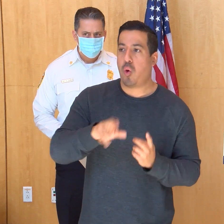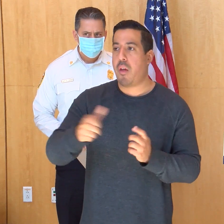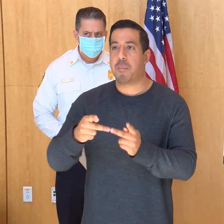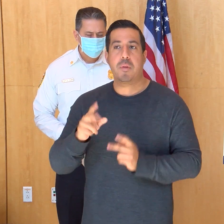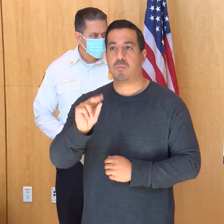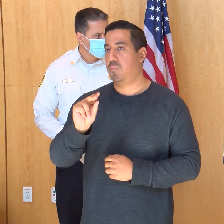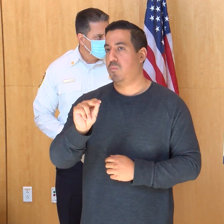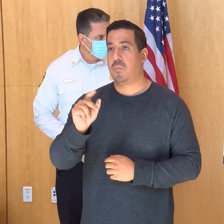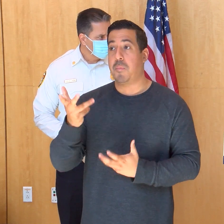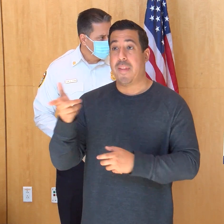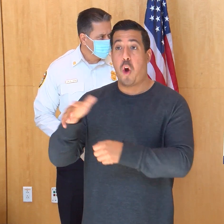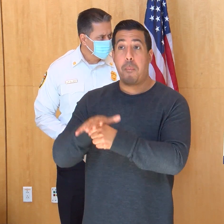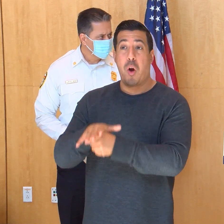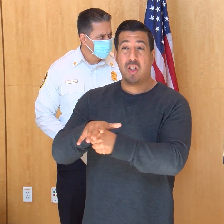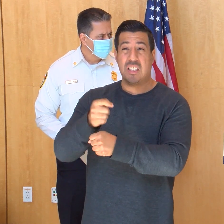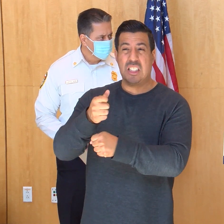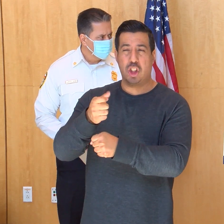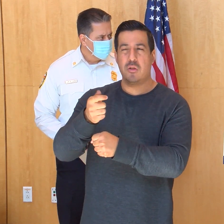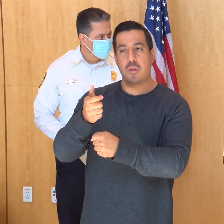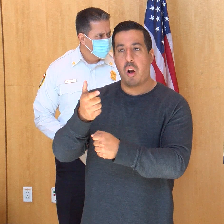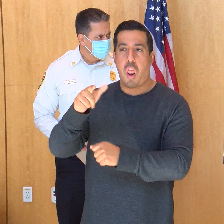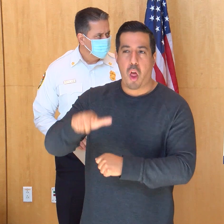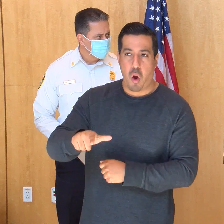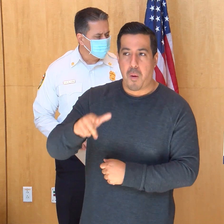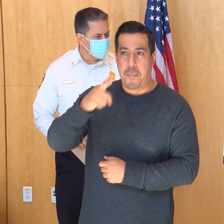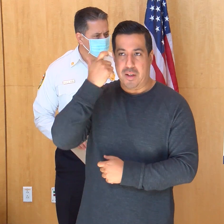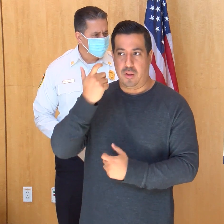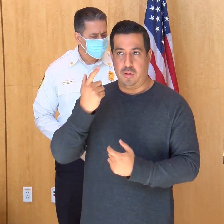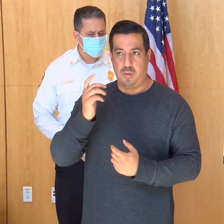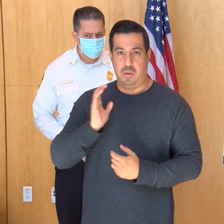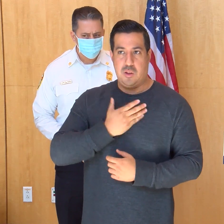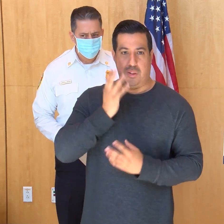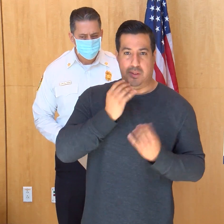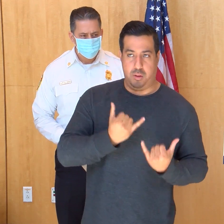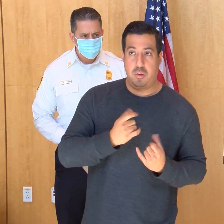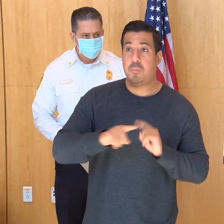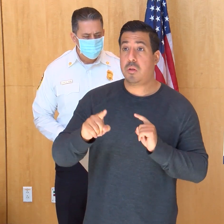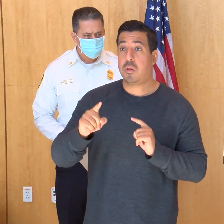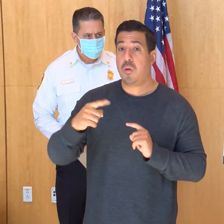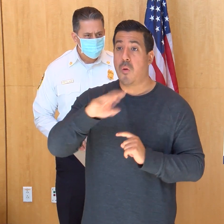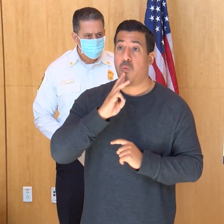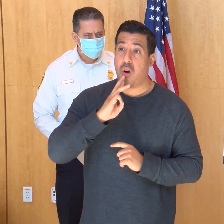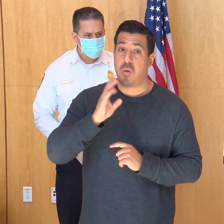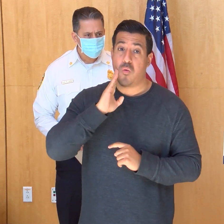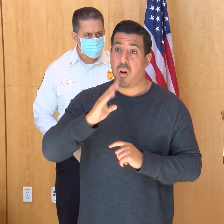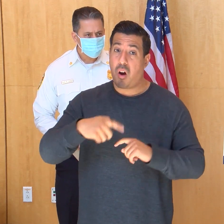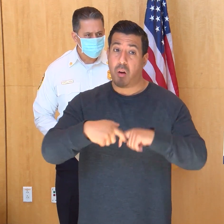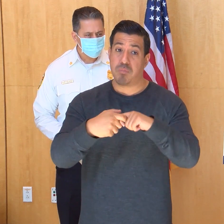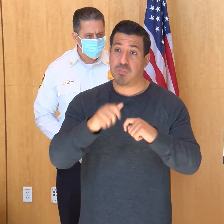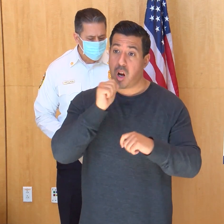pressure may be a little low because of what we are going through, but no water is being